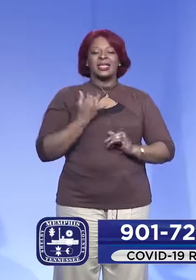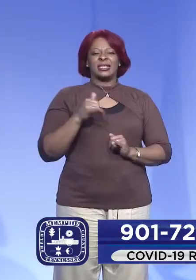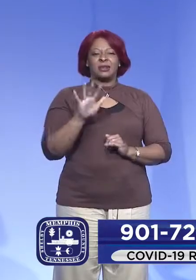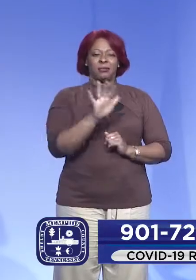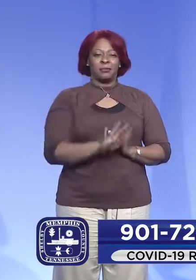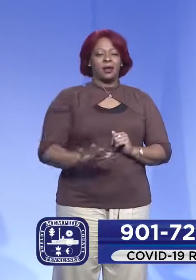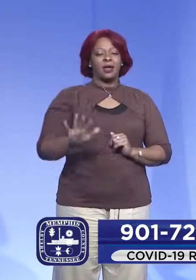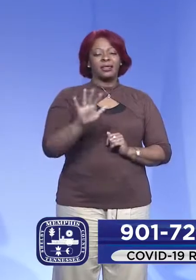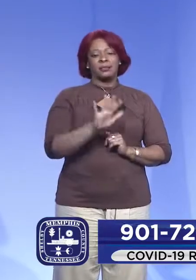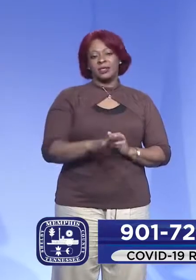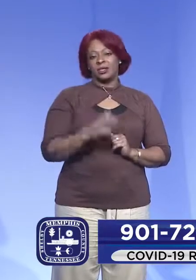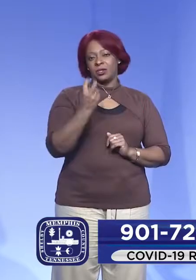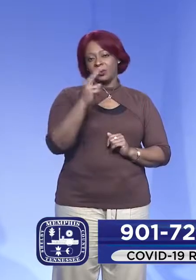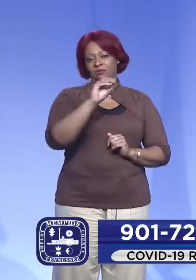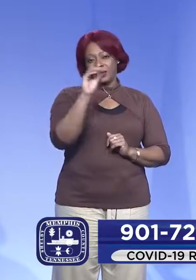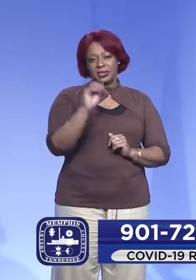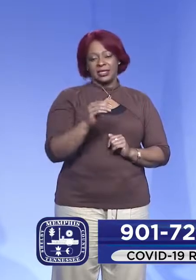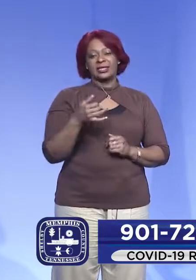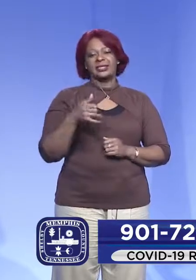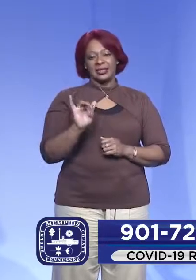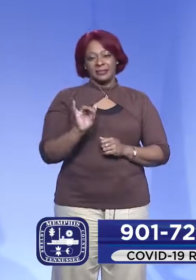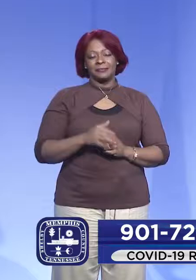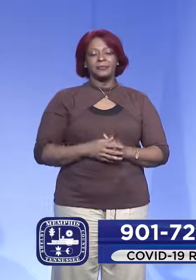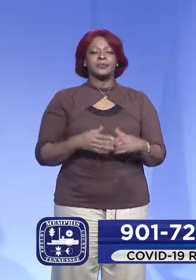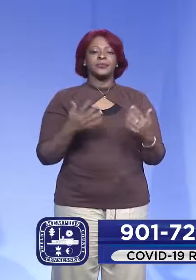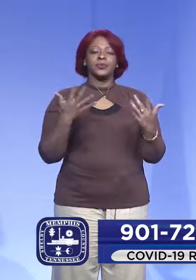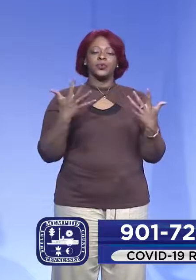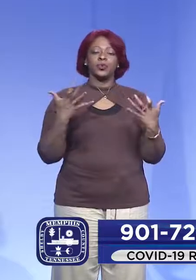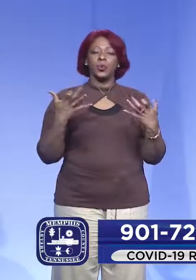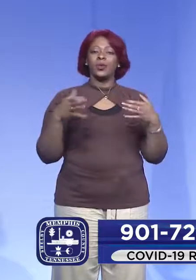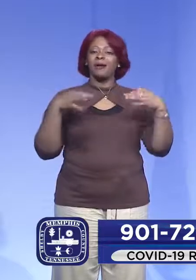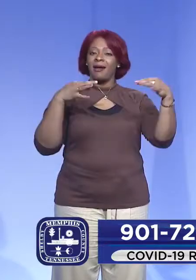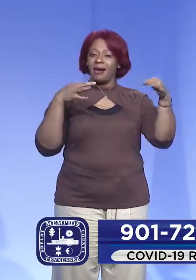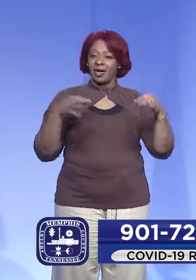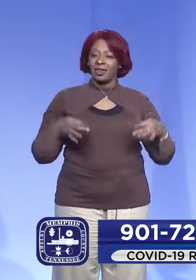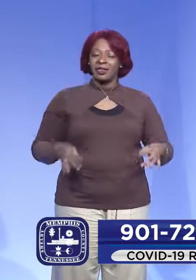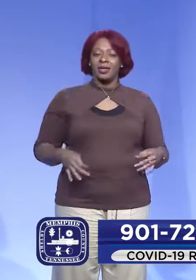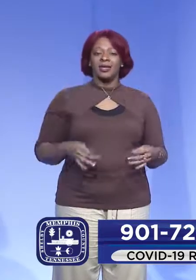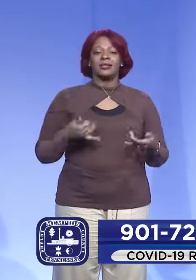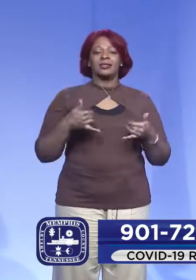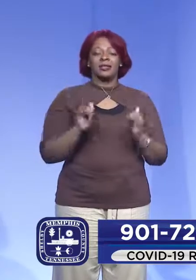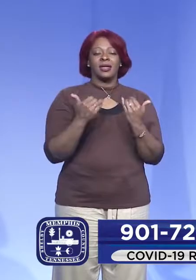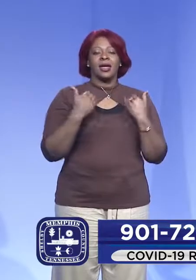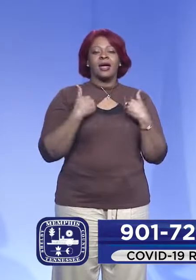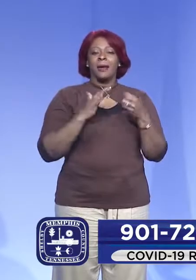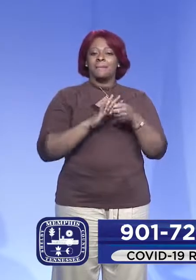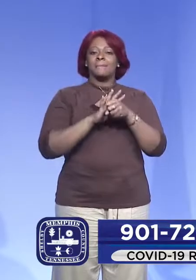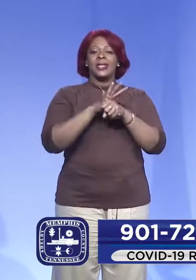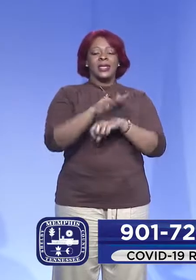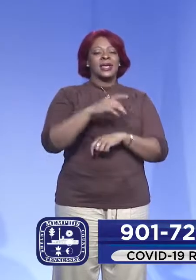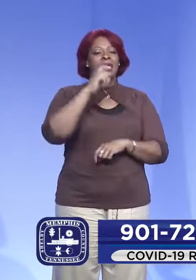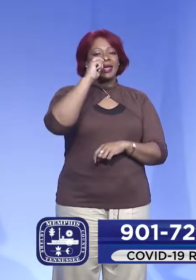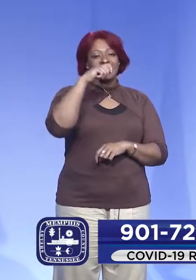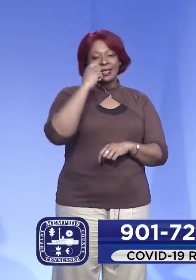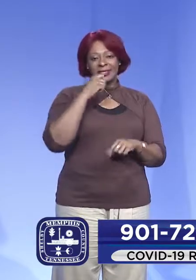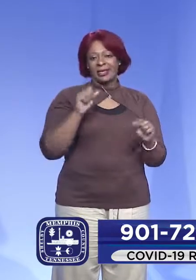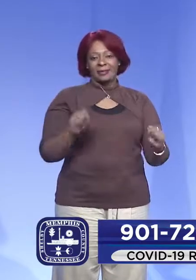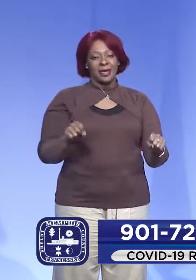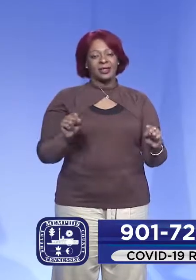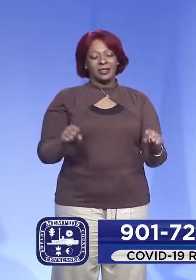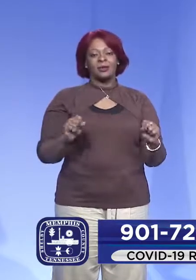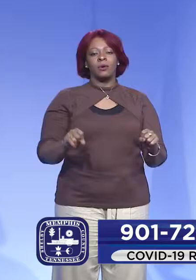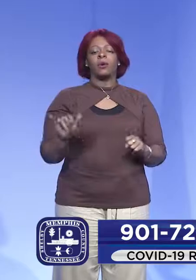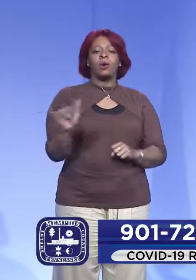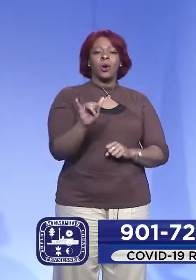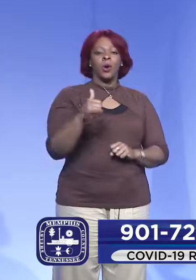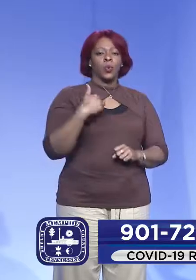approximately 12%. What I wanted to highlight also is that we still have plenty of testing capacity, but we